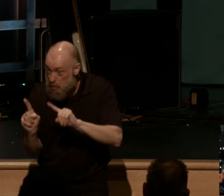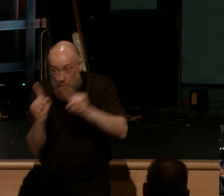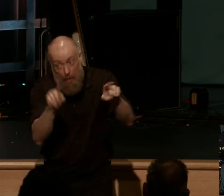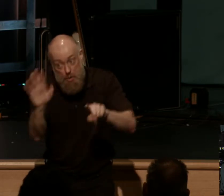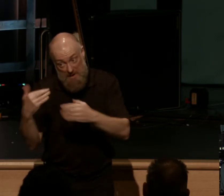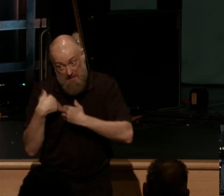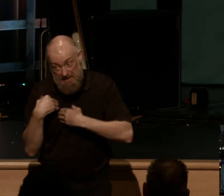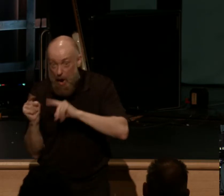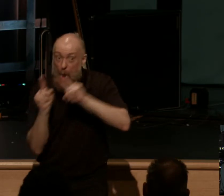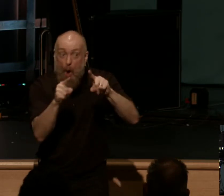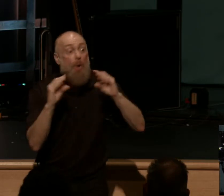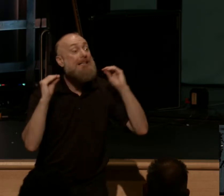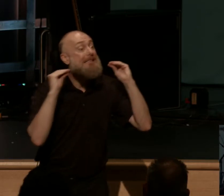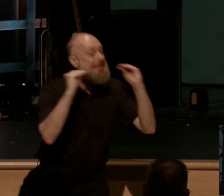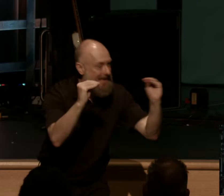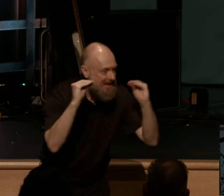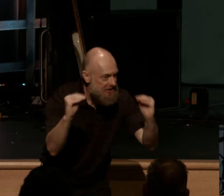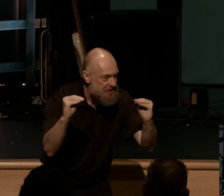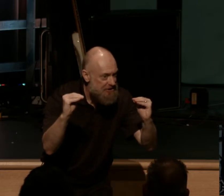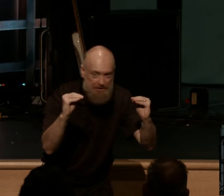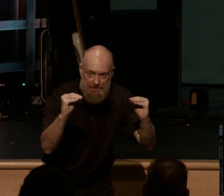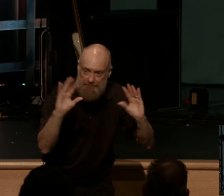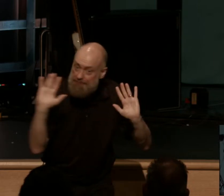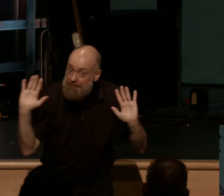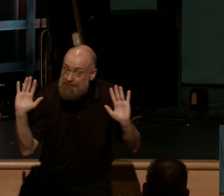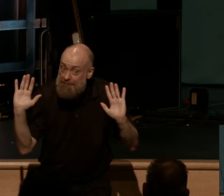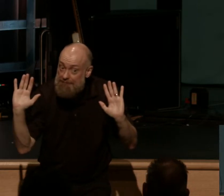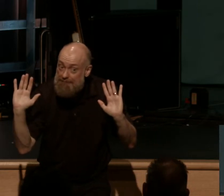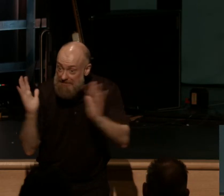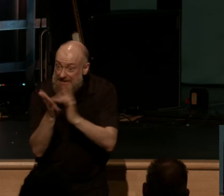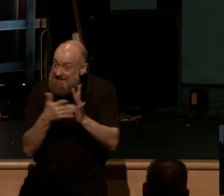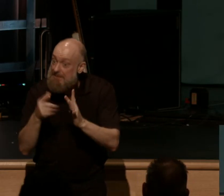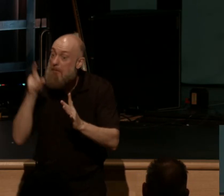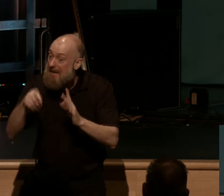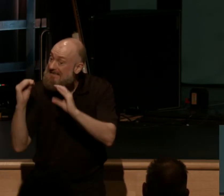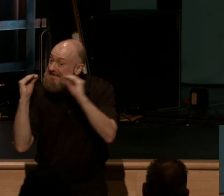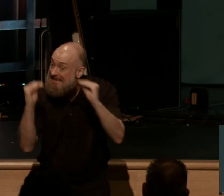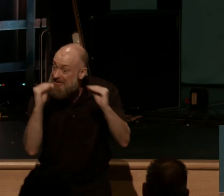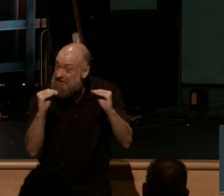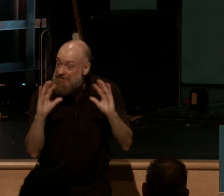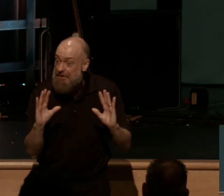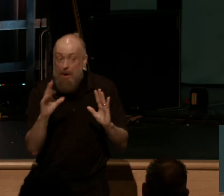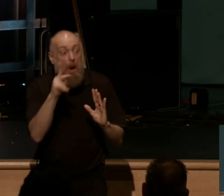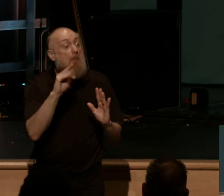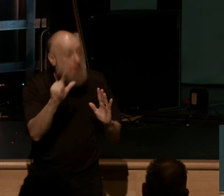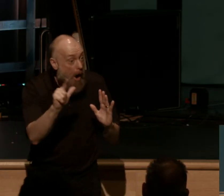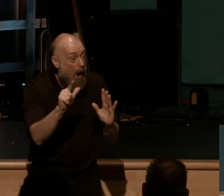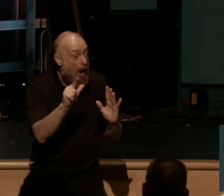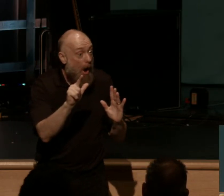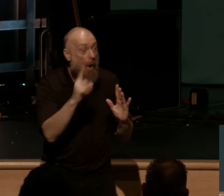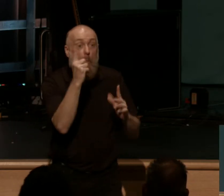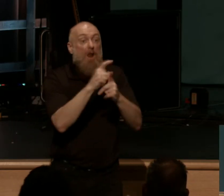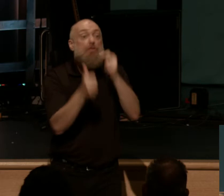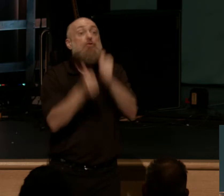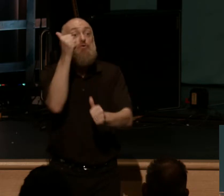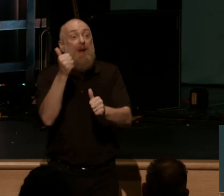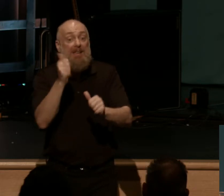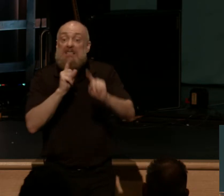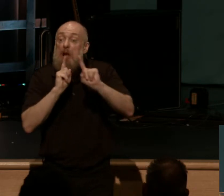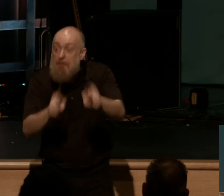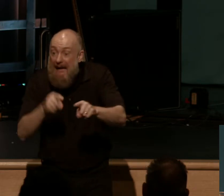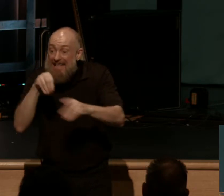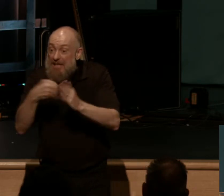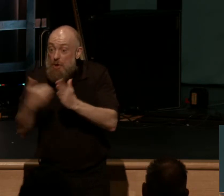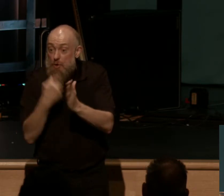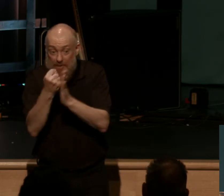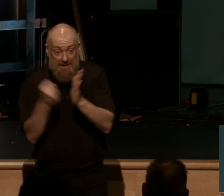them all, everything I've commanded to you, right embedded within the Great Commission itself. Paul, in one of the greatest charges of the New Testament,